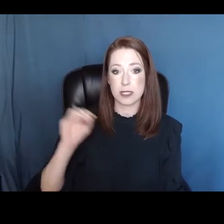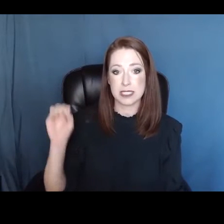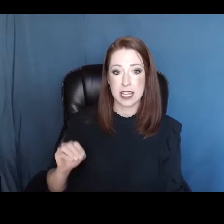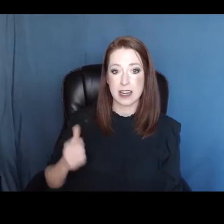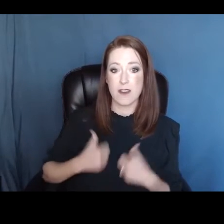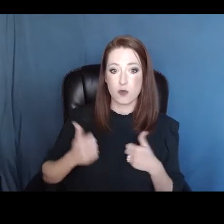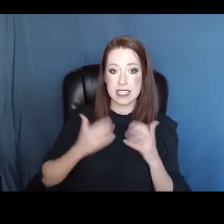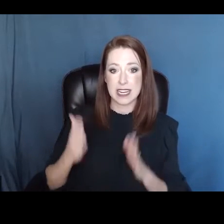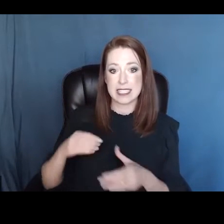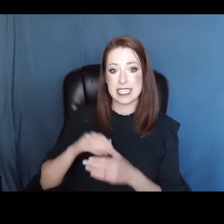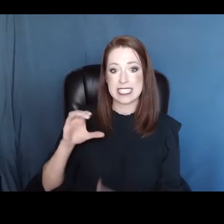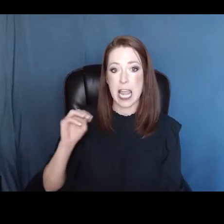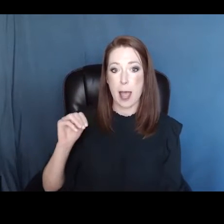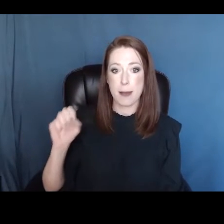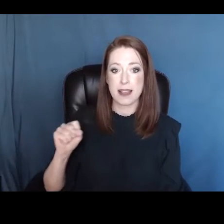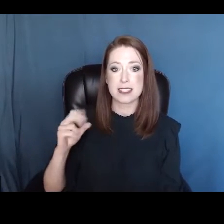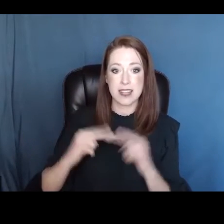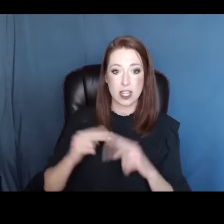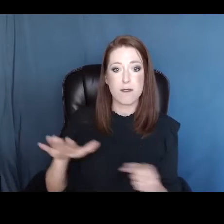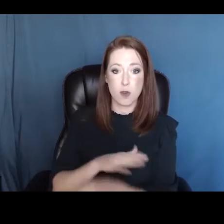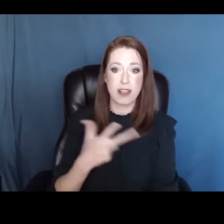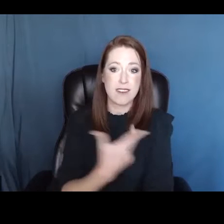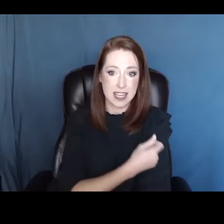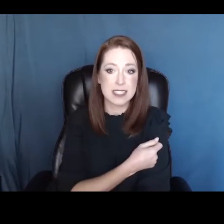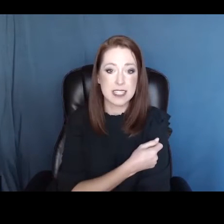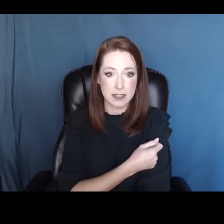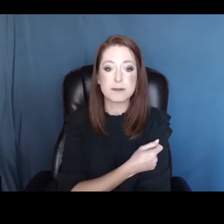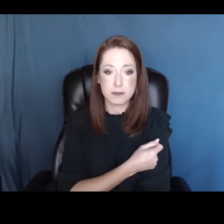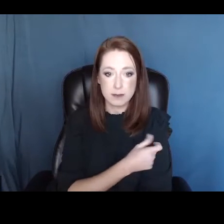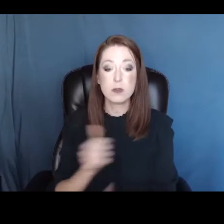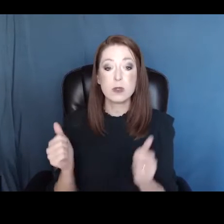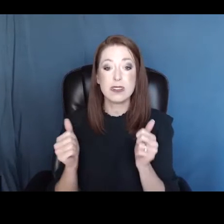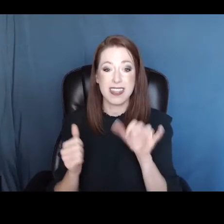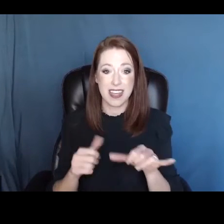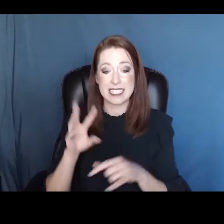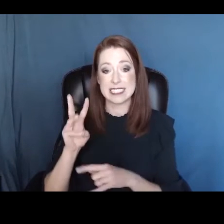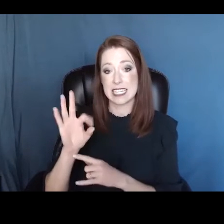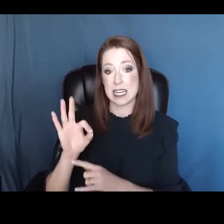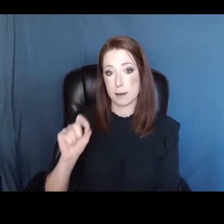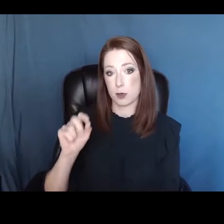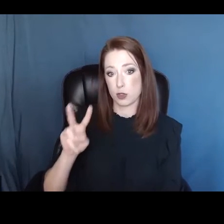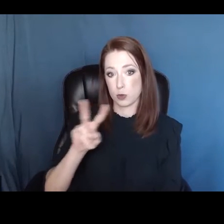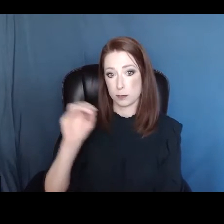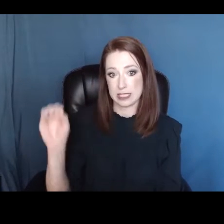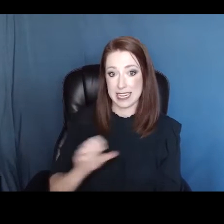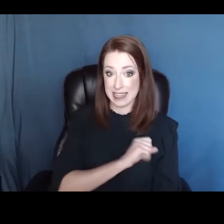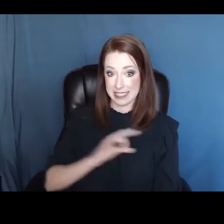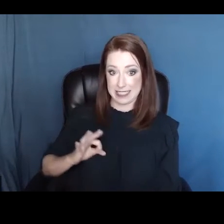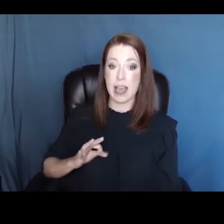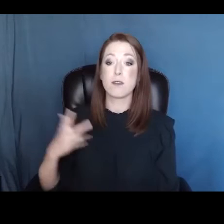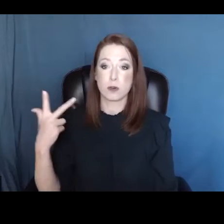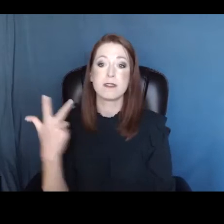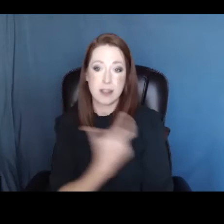residents in CMS facilities were fully vaccinated. With this, 69.2% of staff were